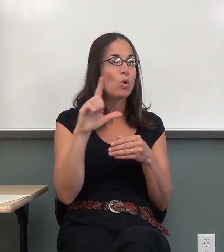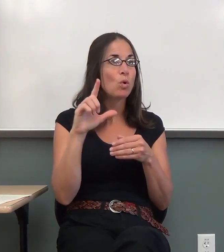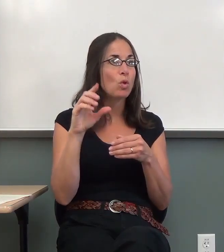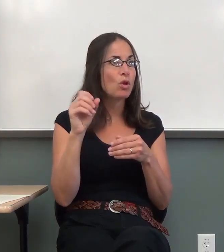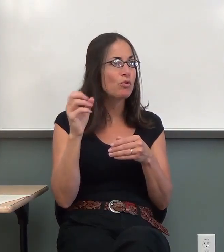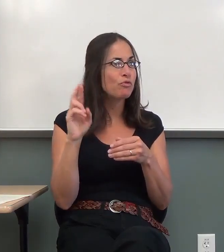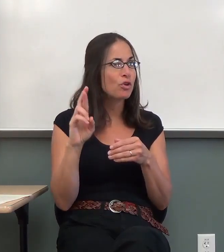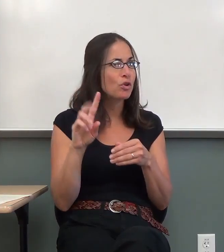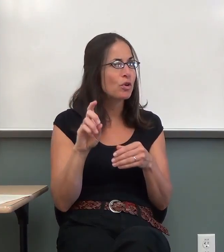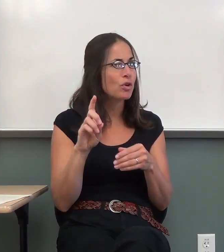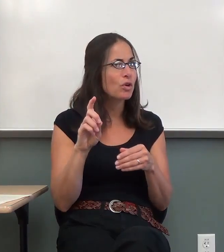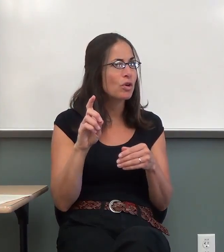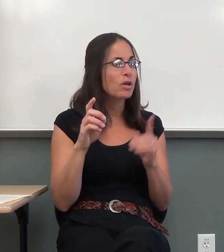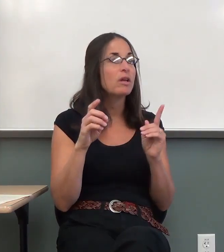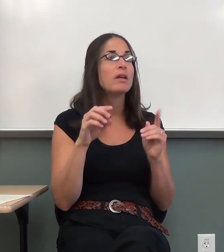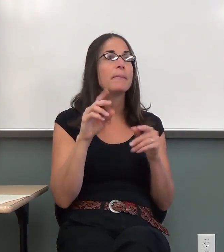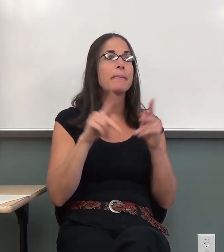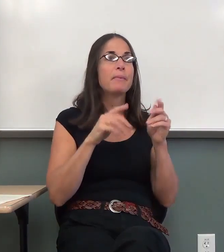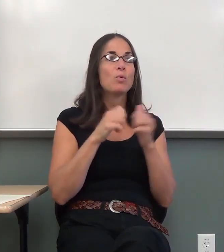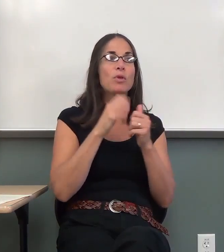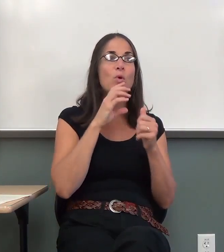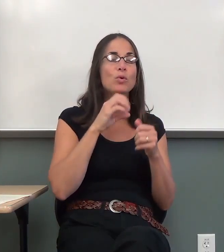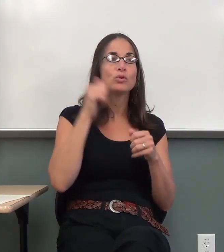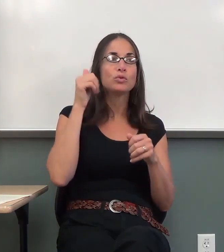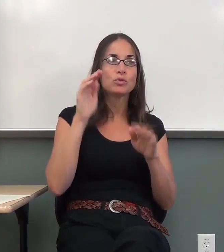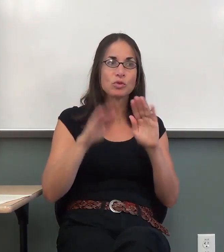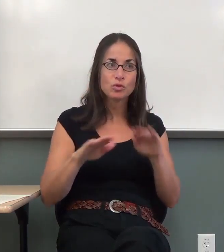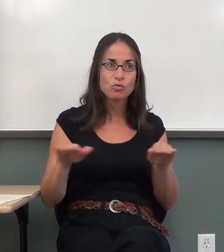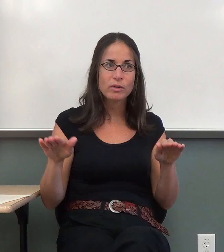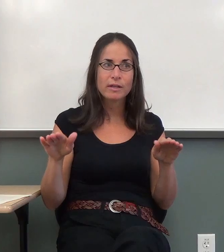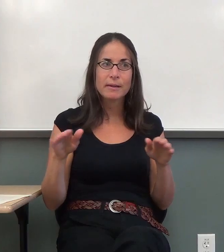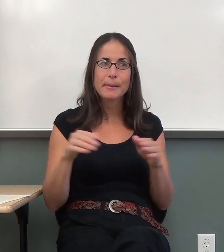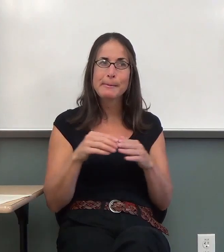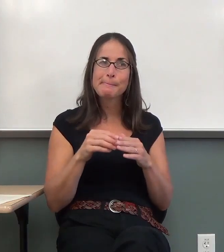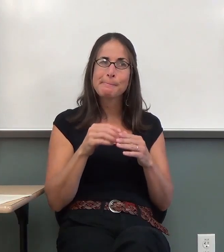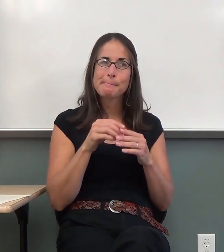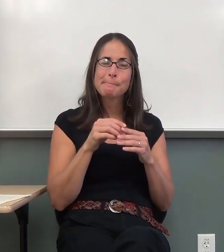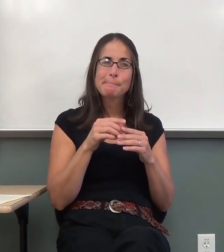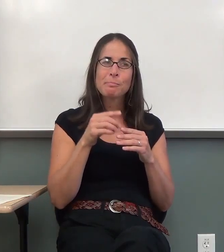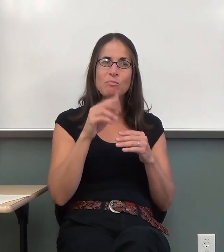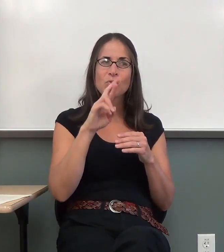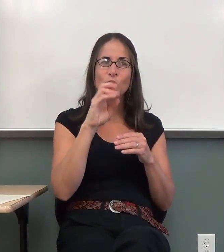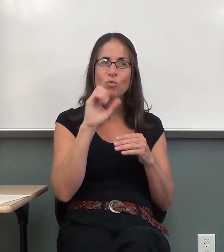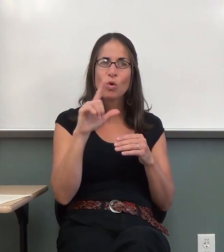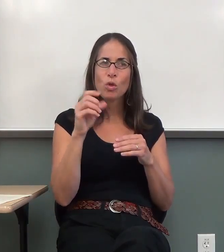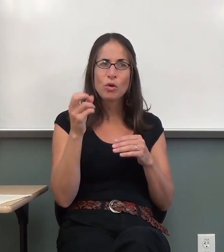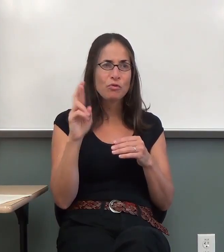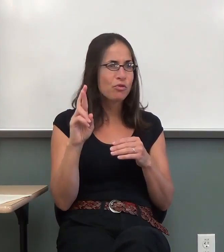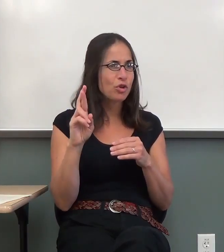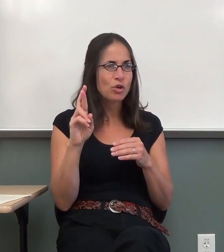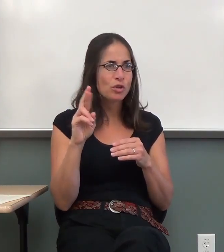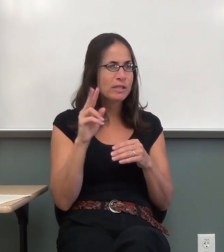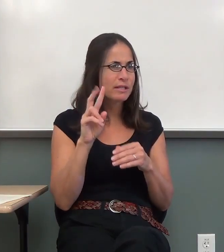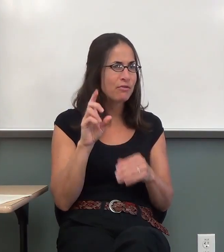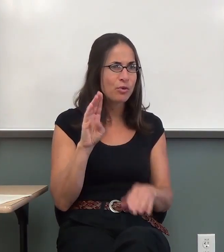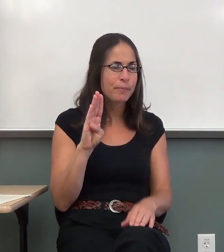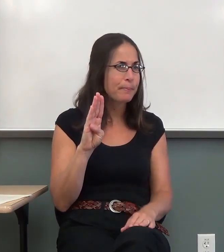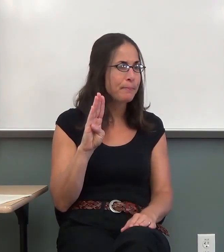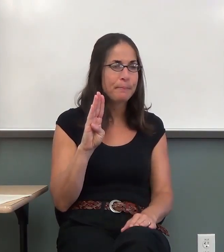People with older children. Are we sure that it's to roll over? No, we're free. Yeah,